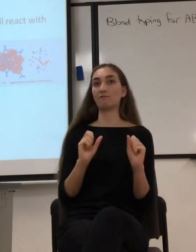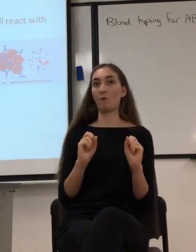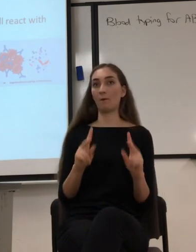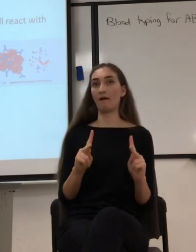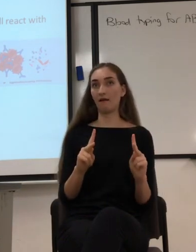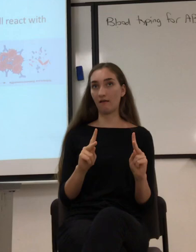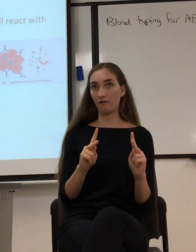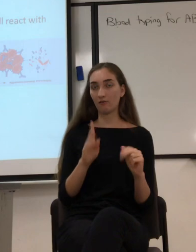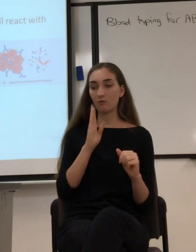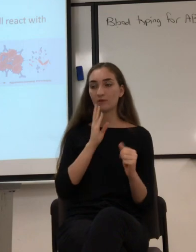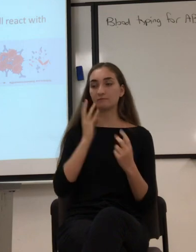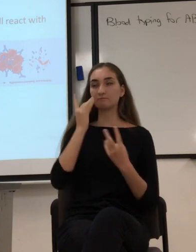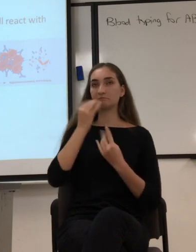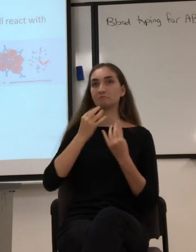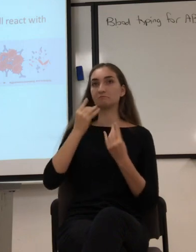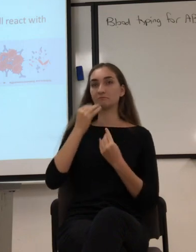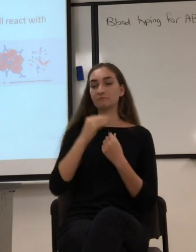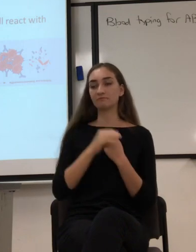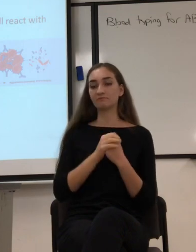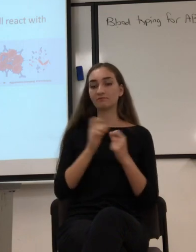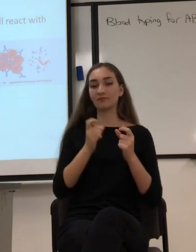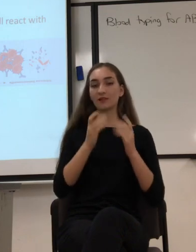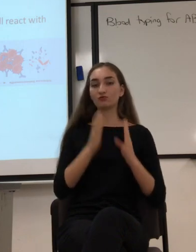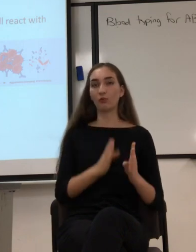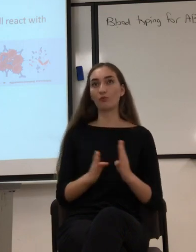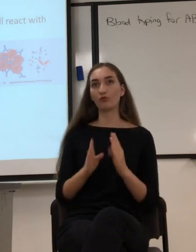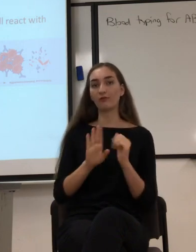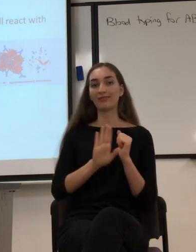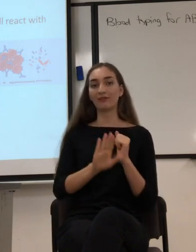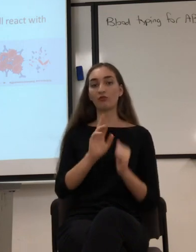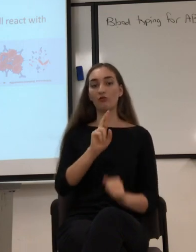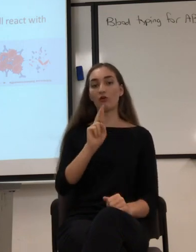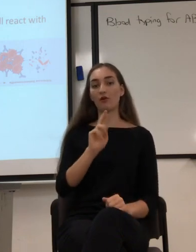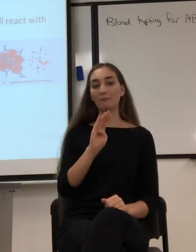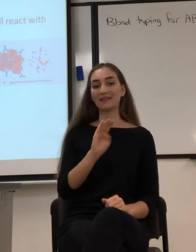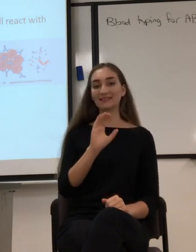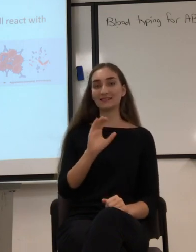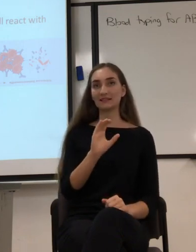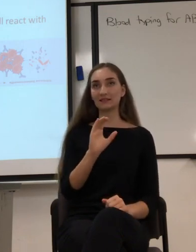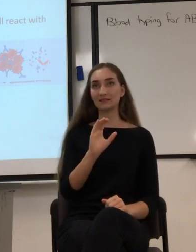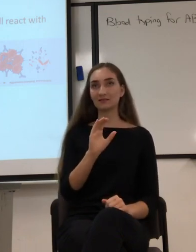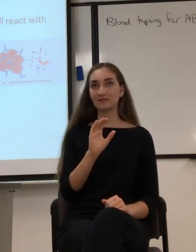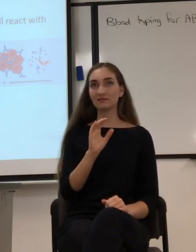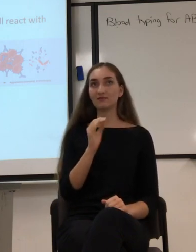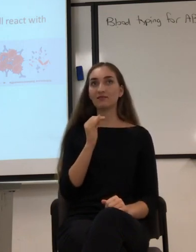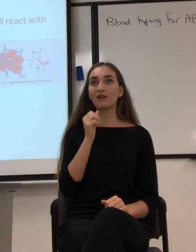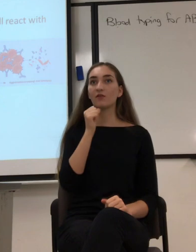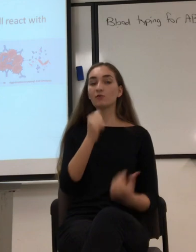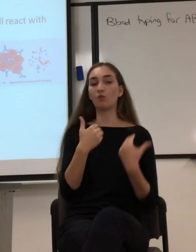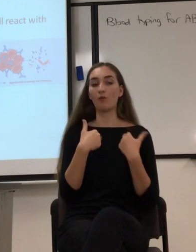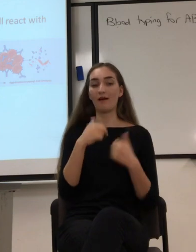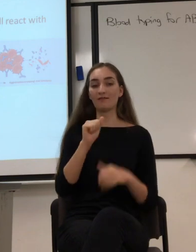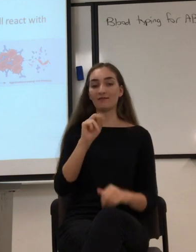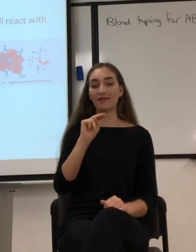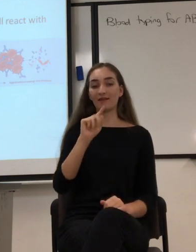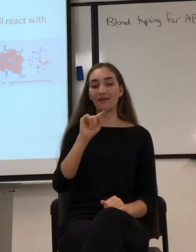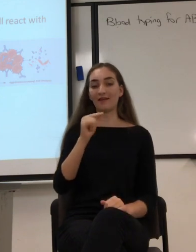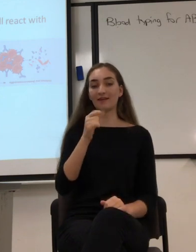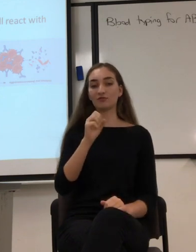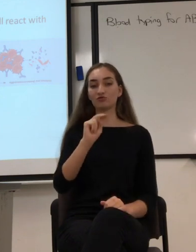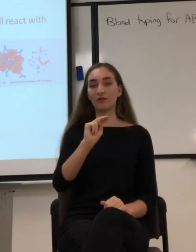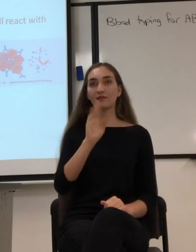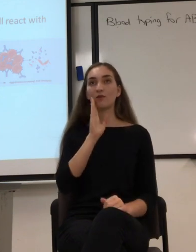consider that the donor's RBCs do not have antigens that will react with the